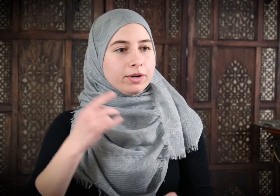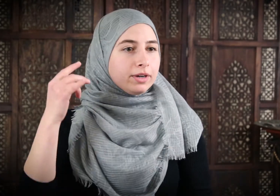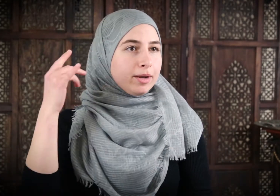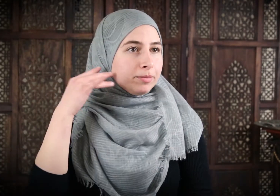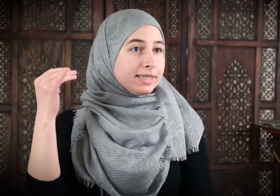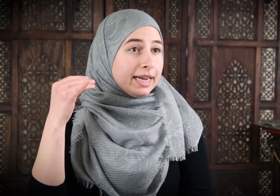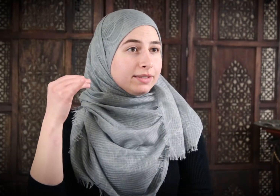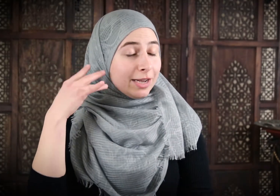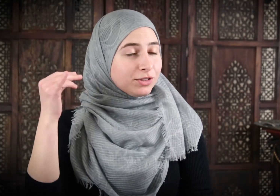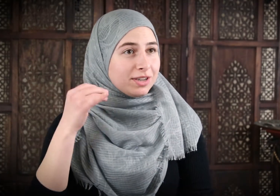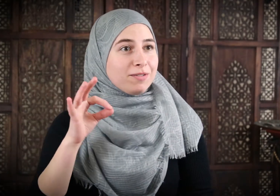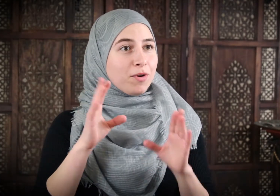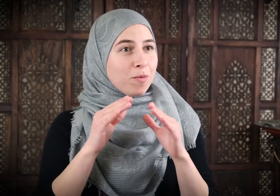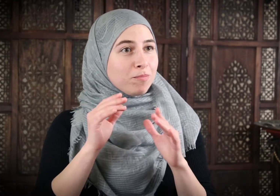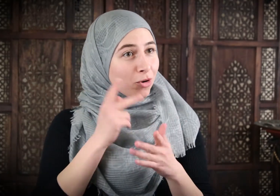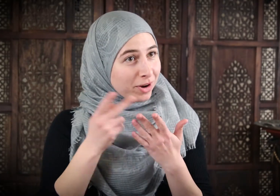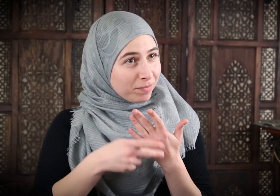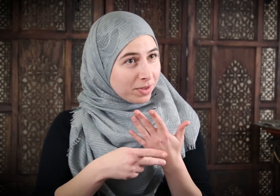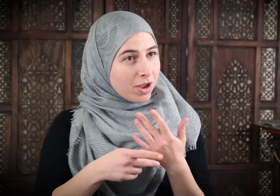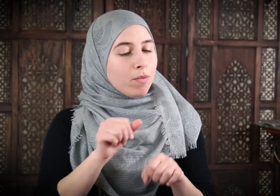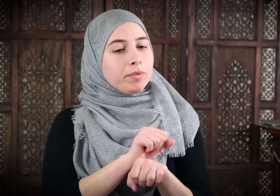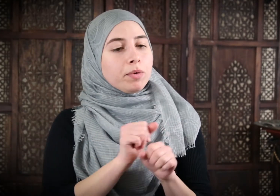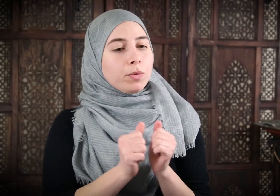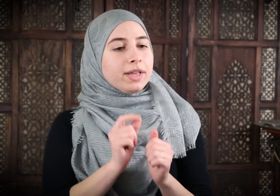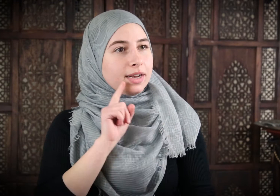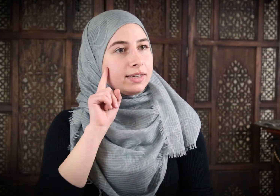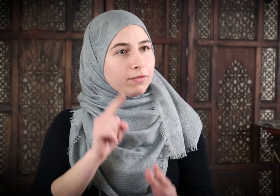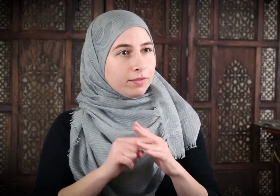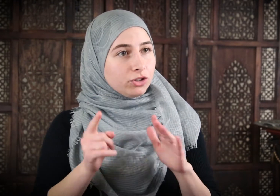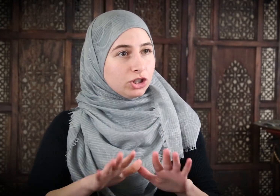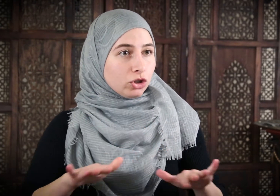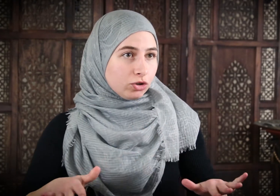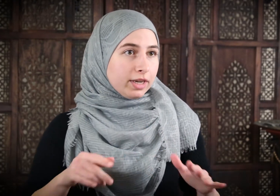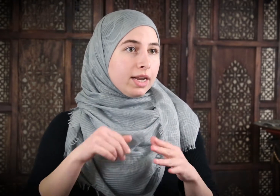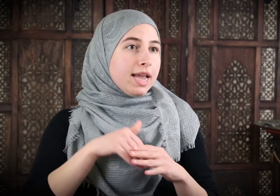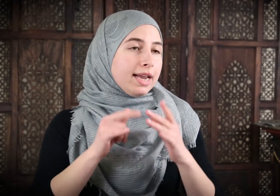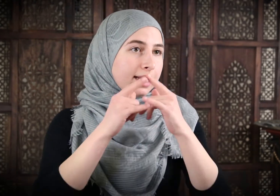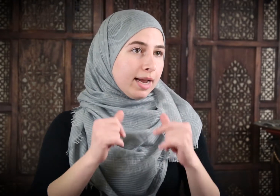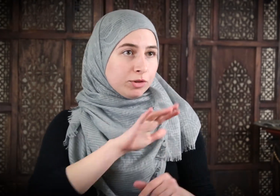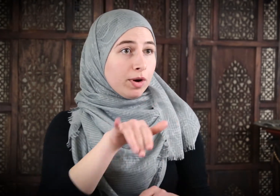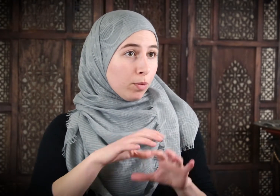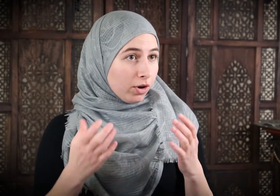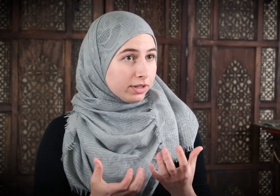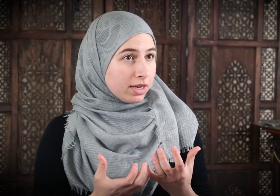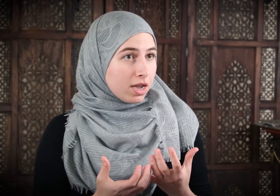our Sounds of Hope program, where we work with deaf refugee children in camps around the world.